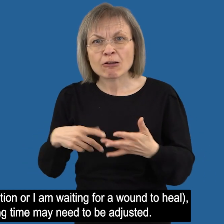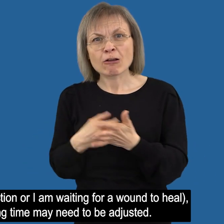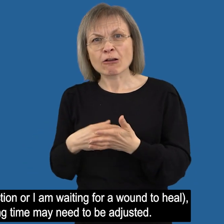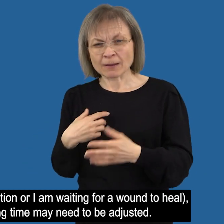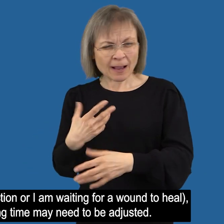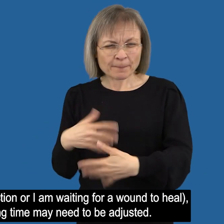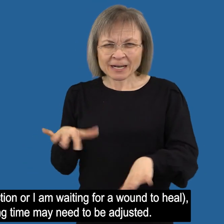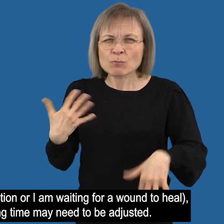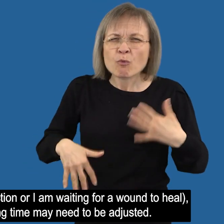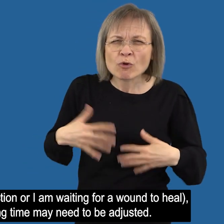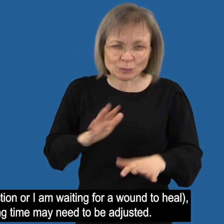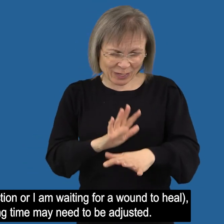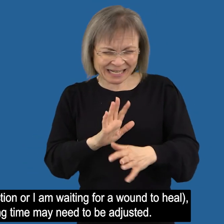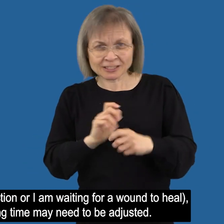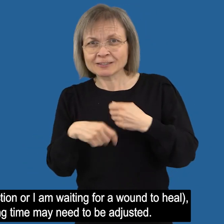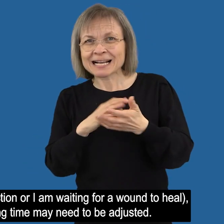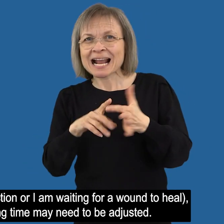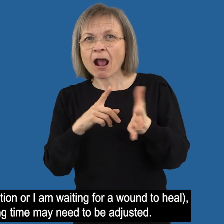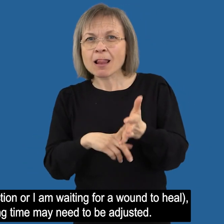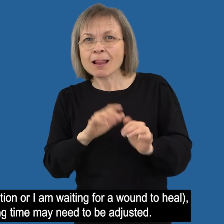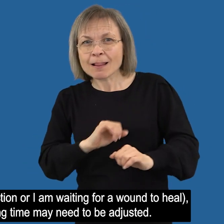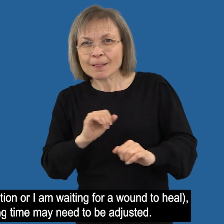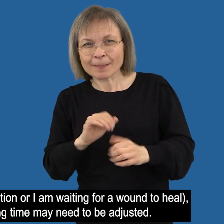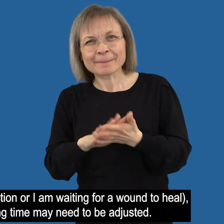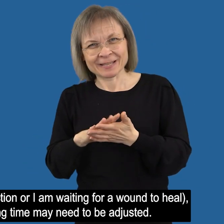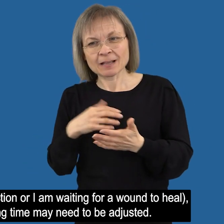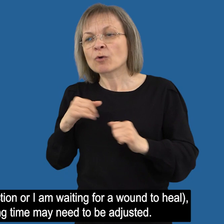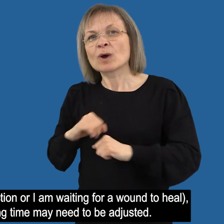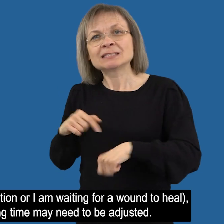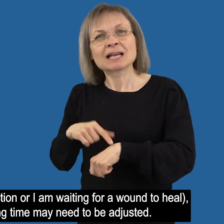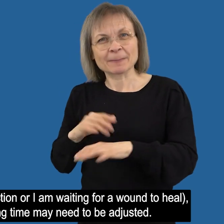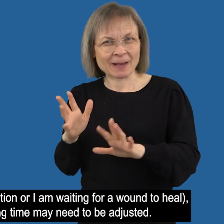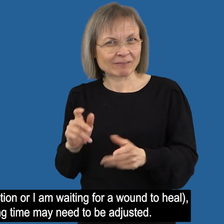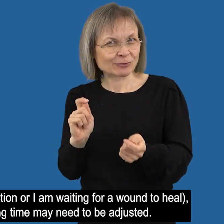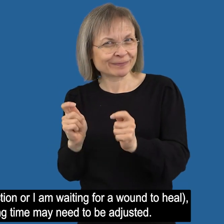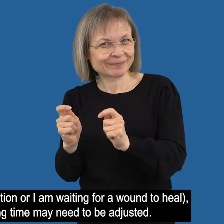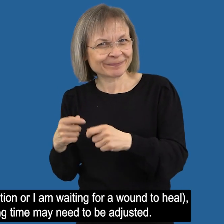as an infection, or I am waiting for a wound to heal, my waiting time may need to be adjusted.